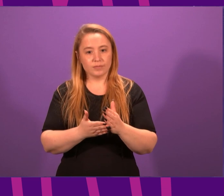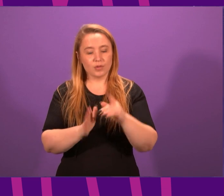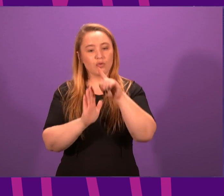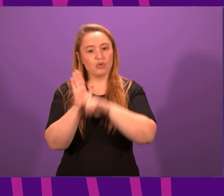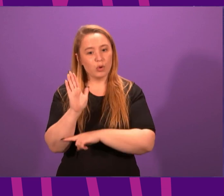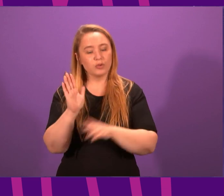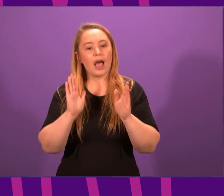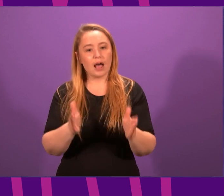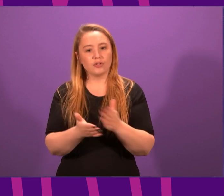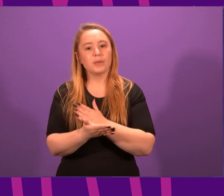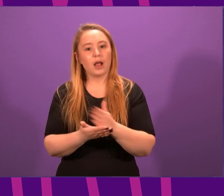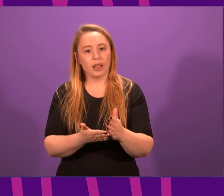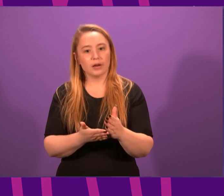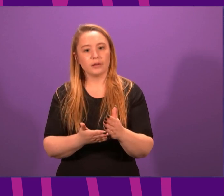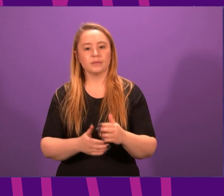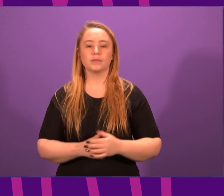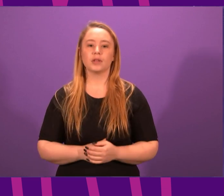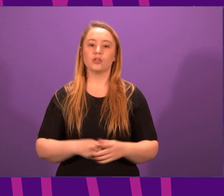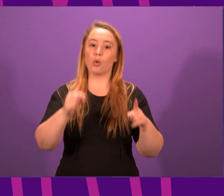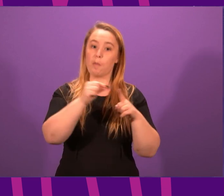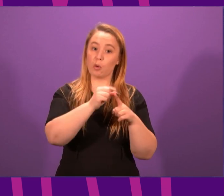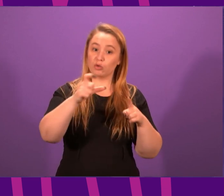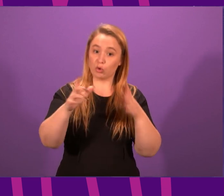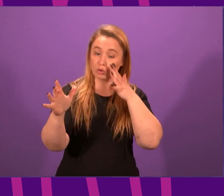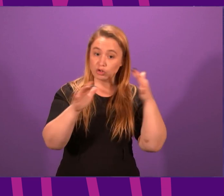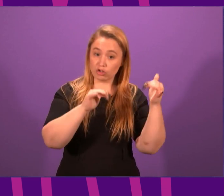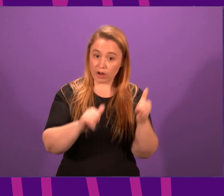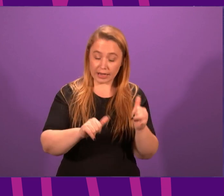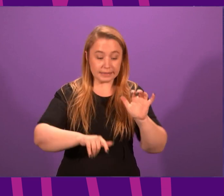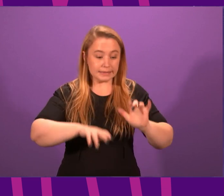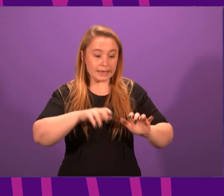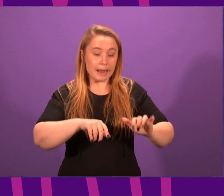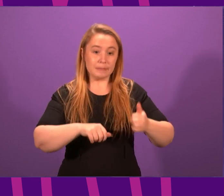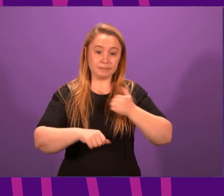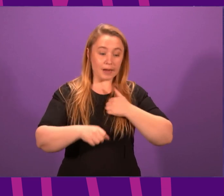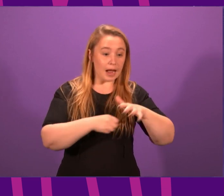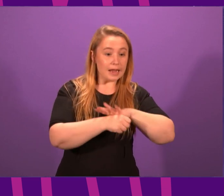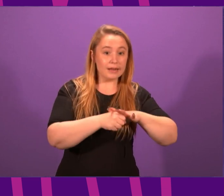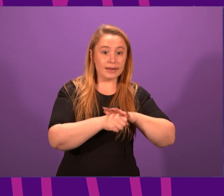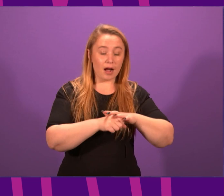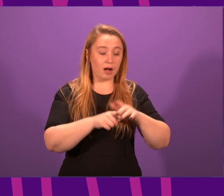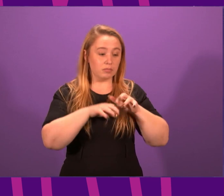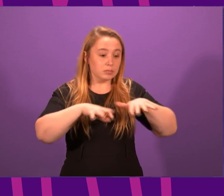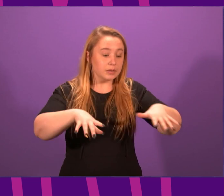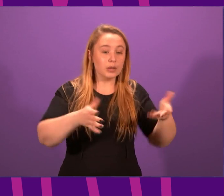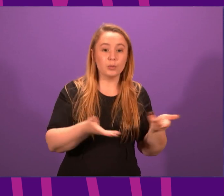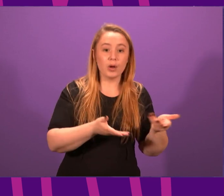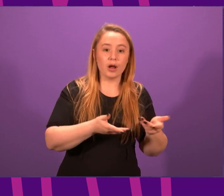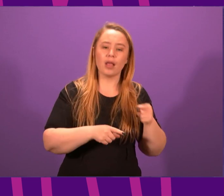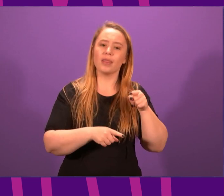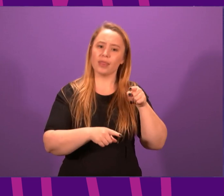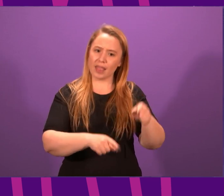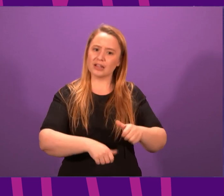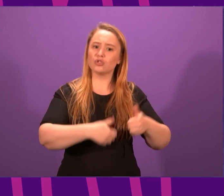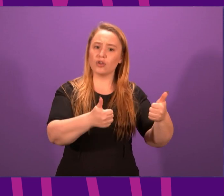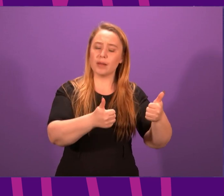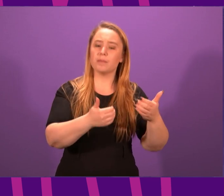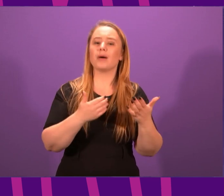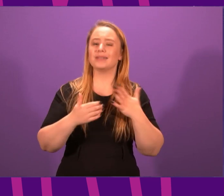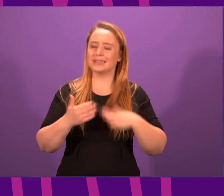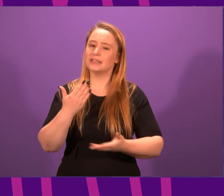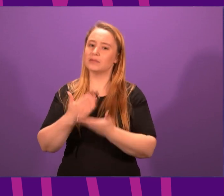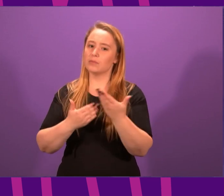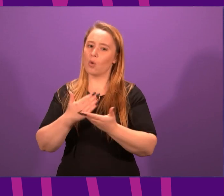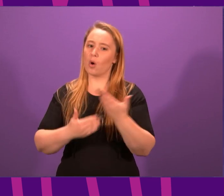do. So I welcome the postcode checker, but I do think we need to go further. Common sense, consistency and clarity